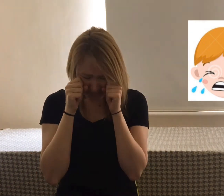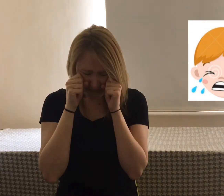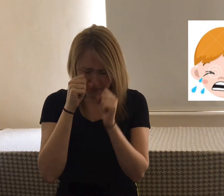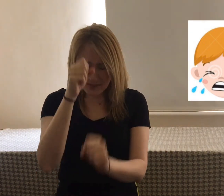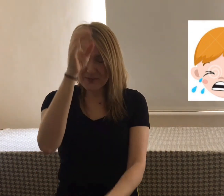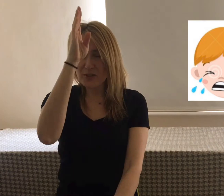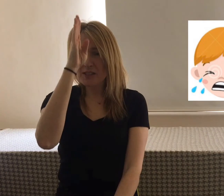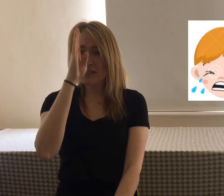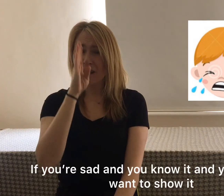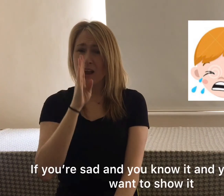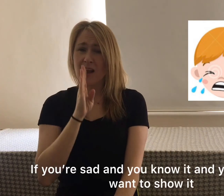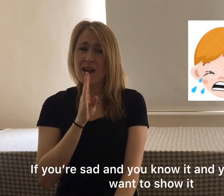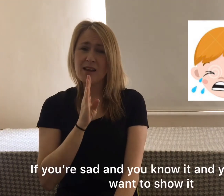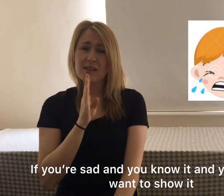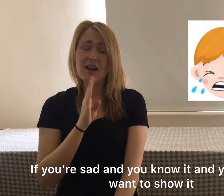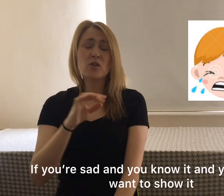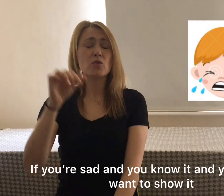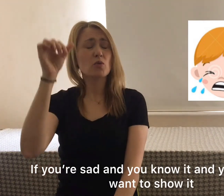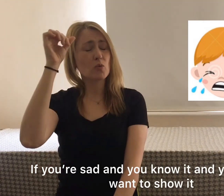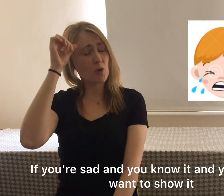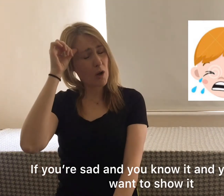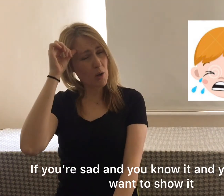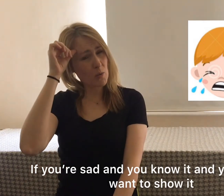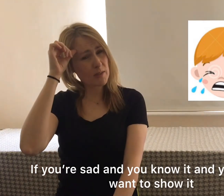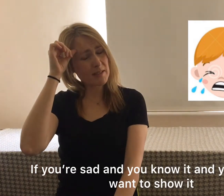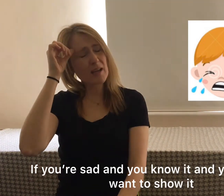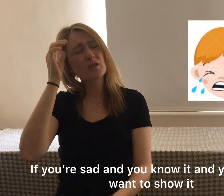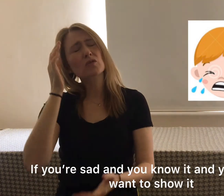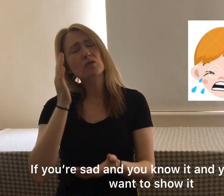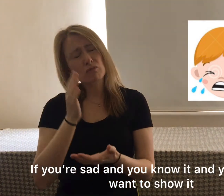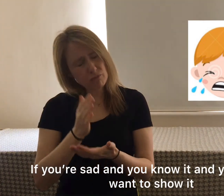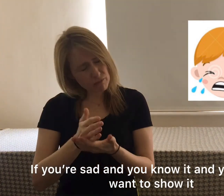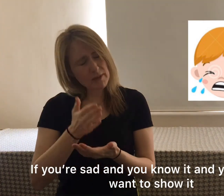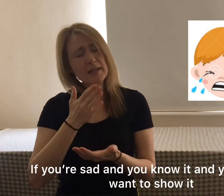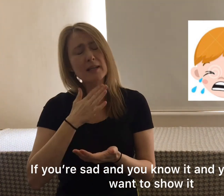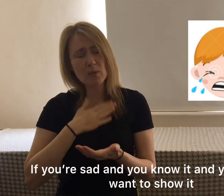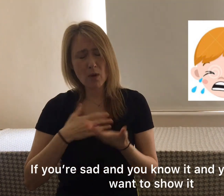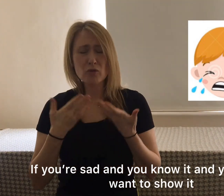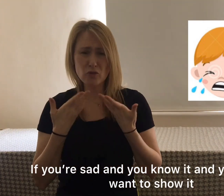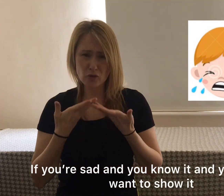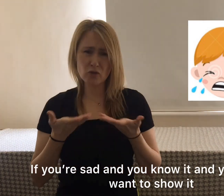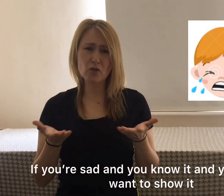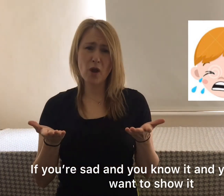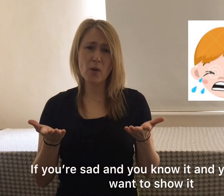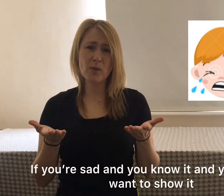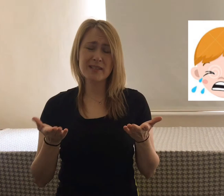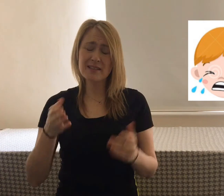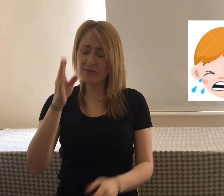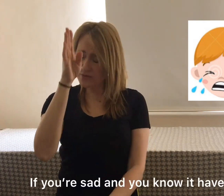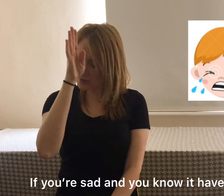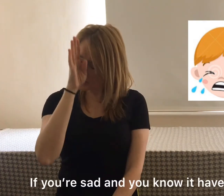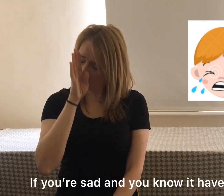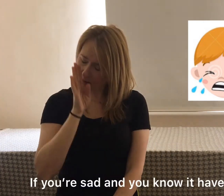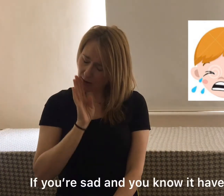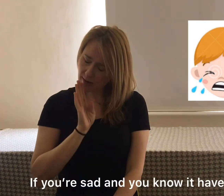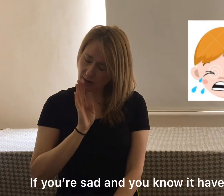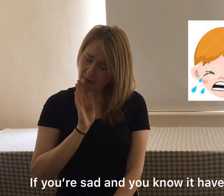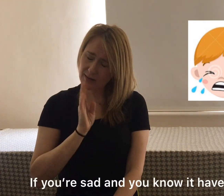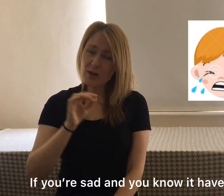If you're sad and you know it, and you really want to show. show it. If you're sad and